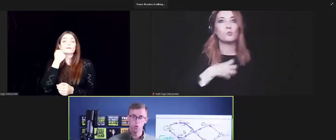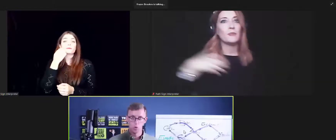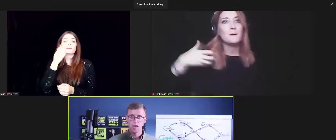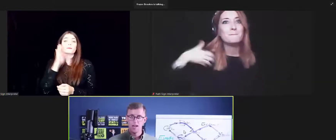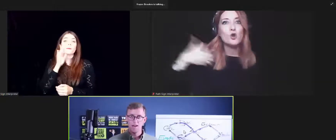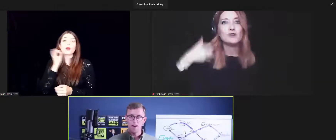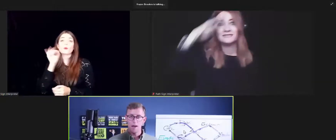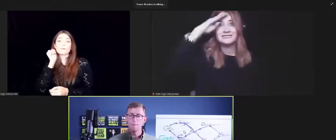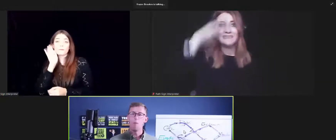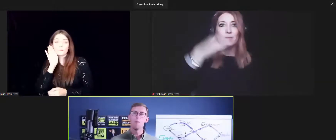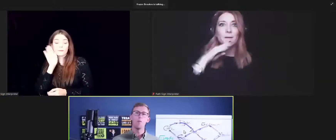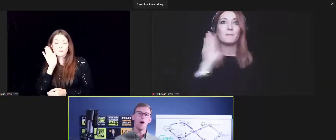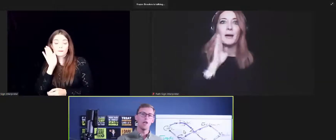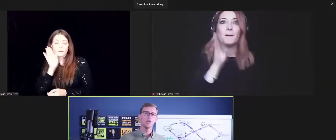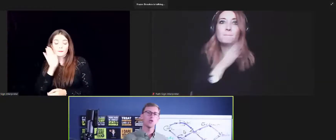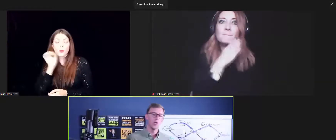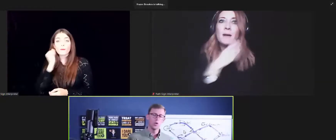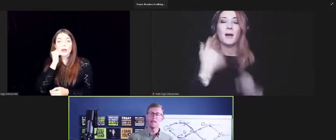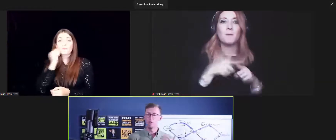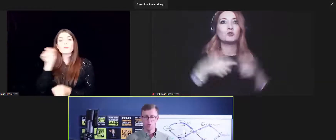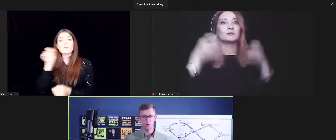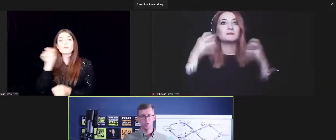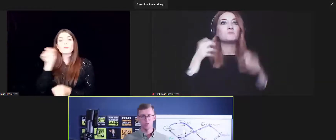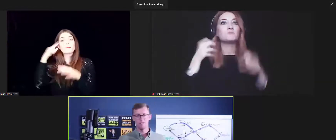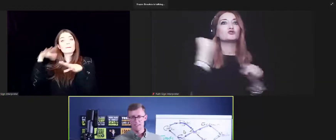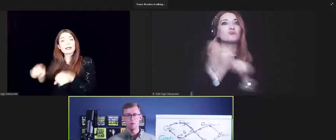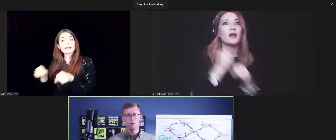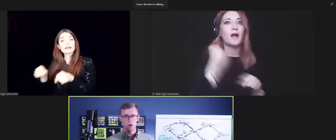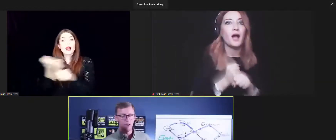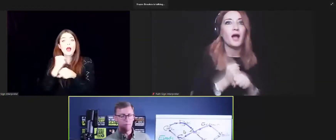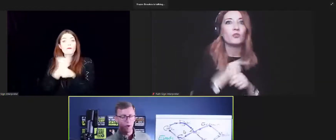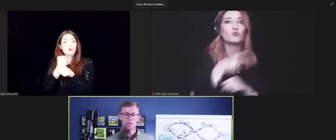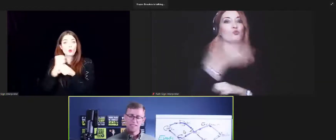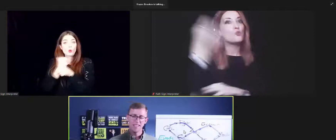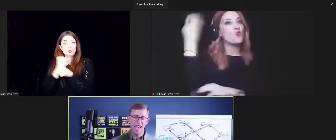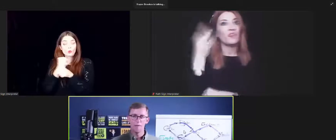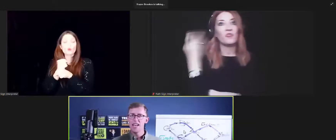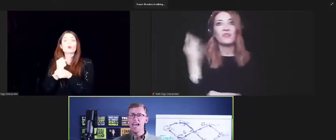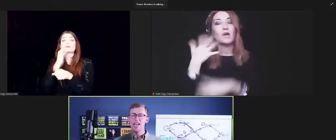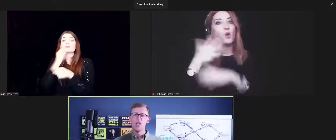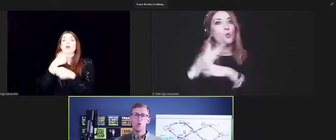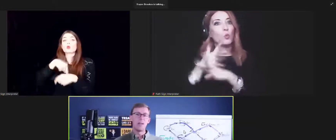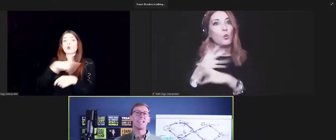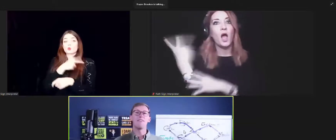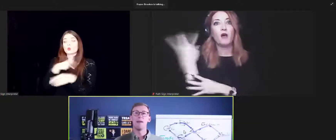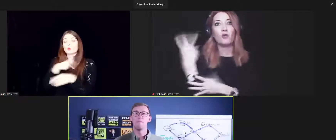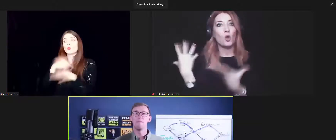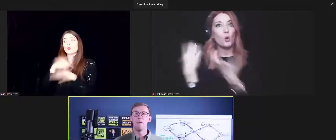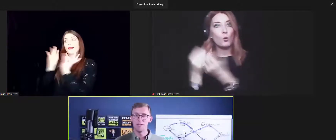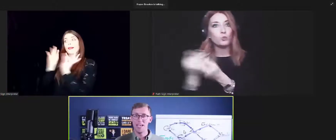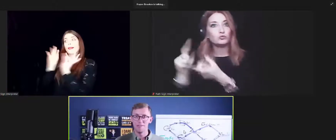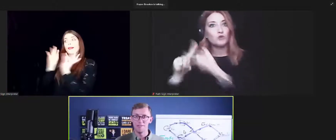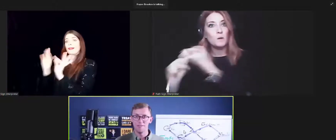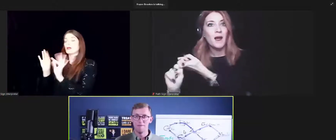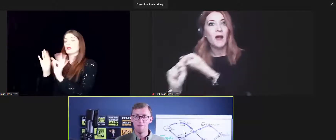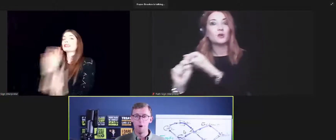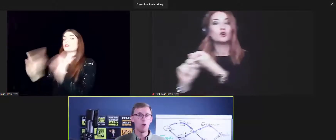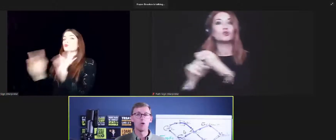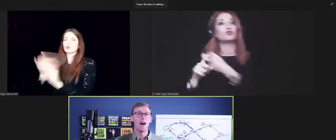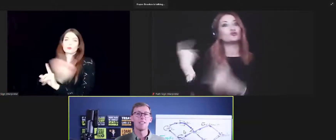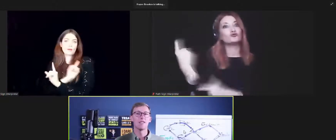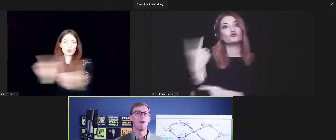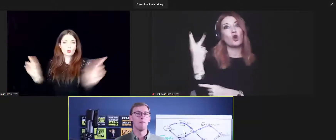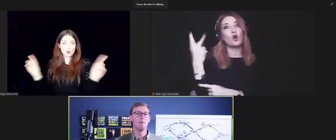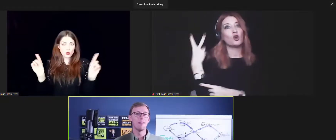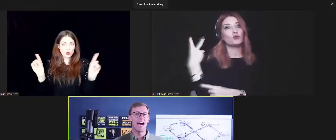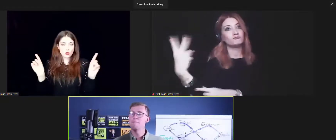school, right? But when we weren't in school, it was on red mode. Yeah. We didn't like red mode as kids. We always tried to